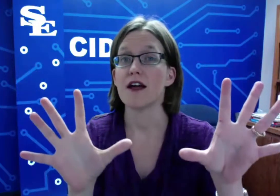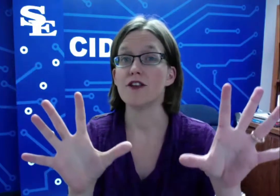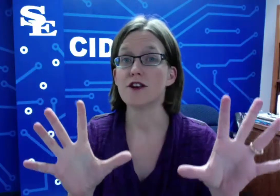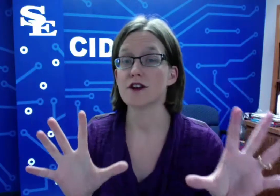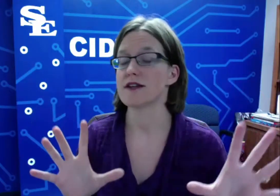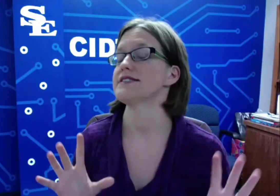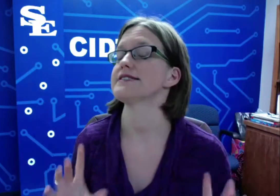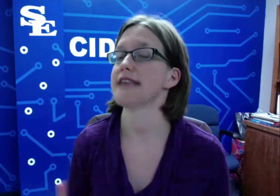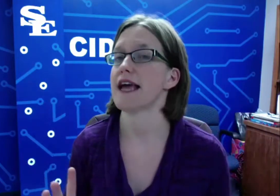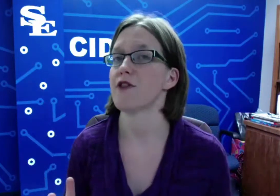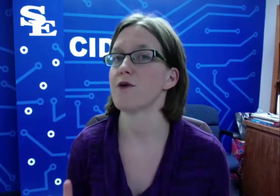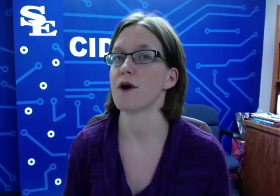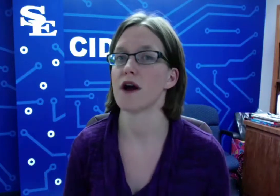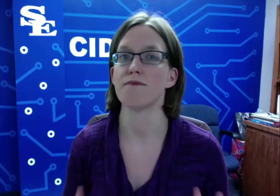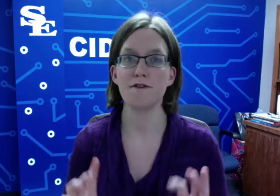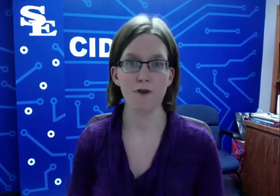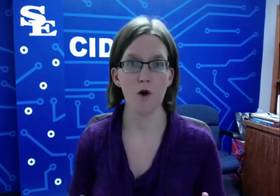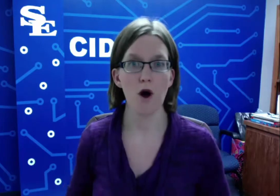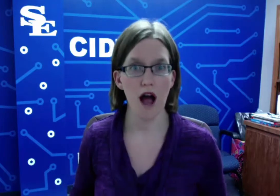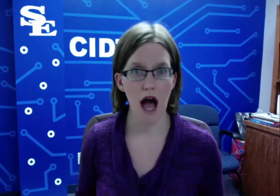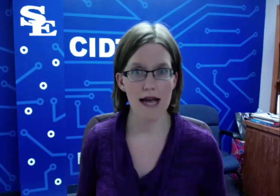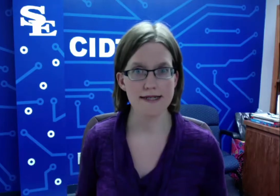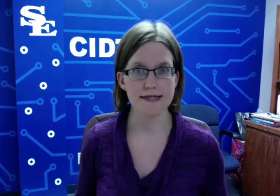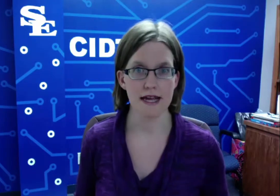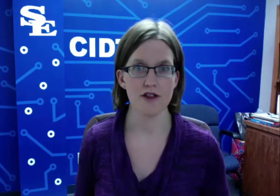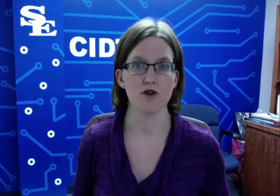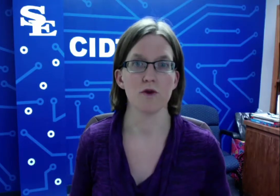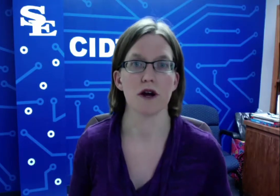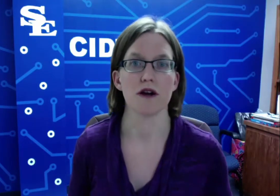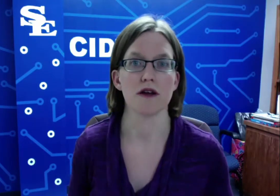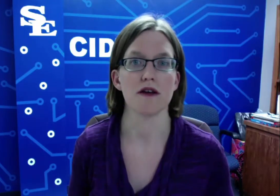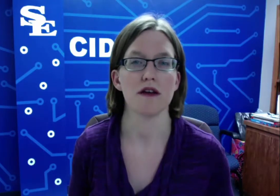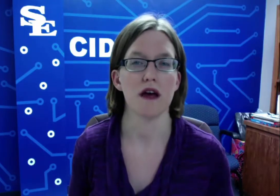and you're going to say the word before I say the word.